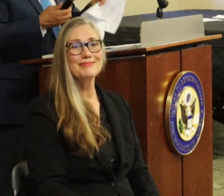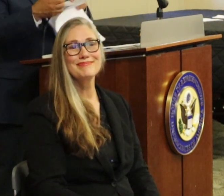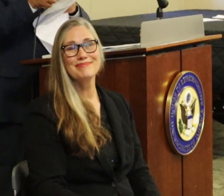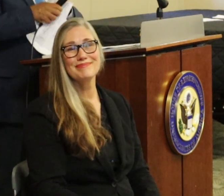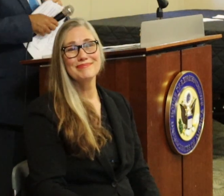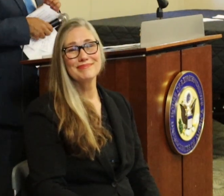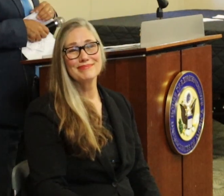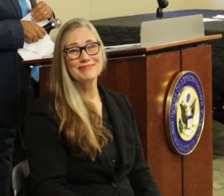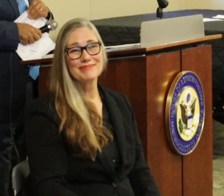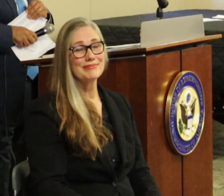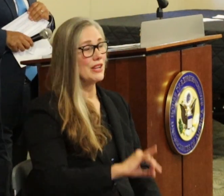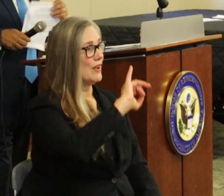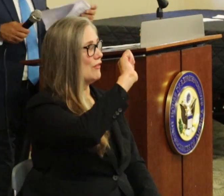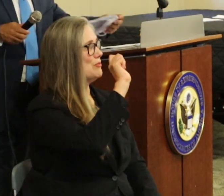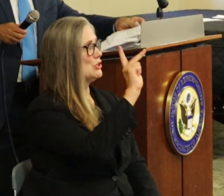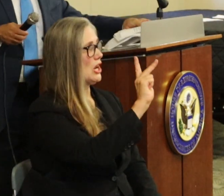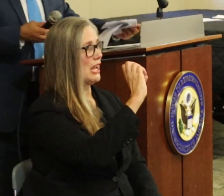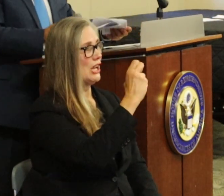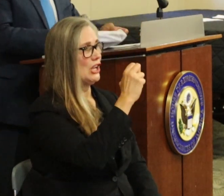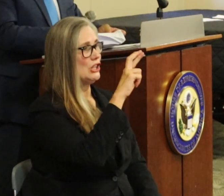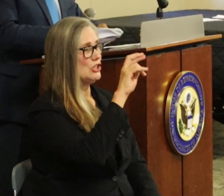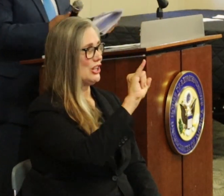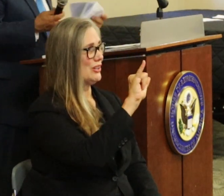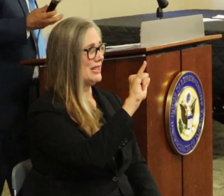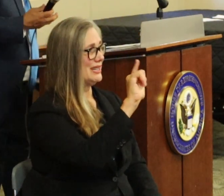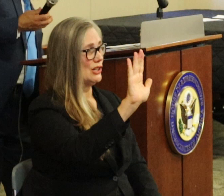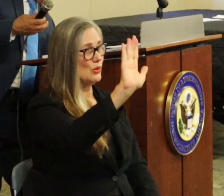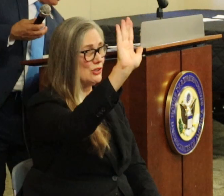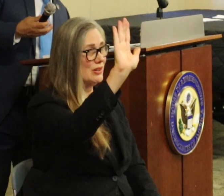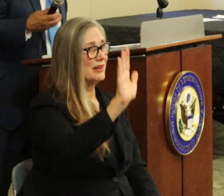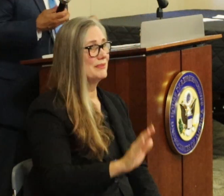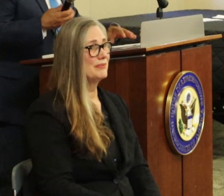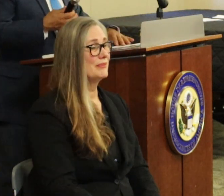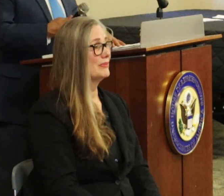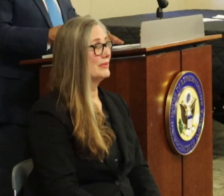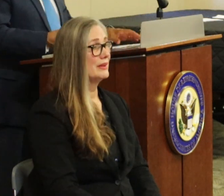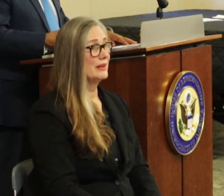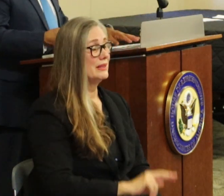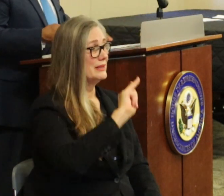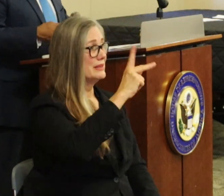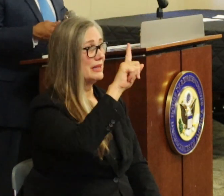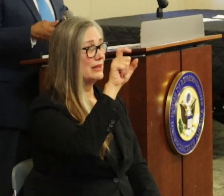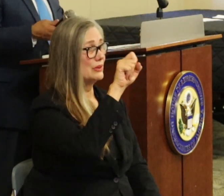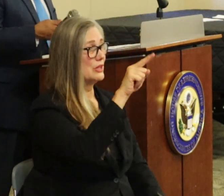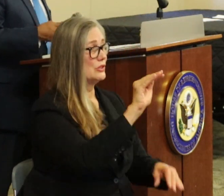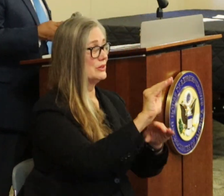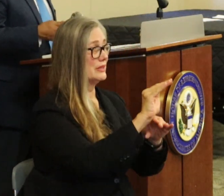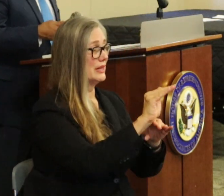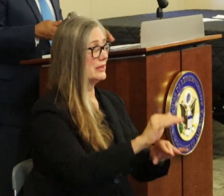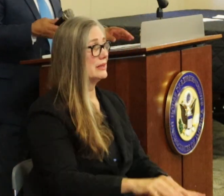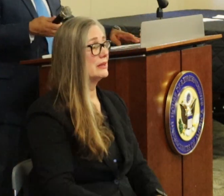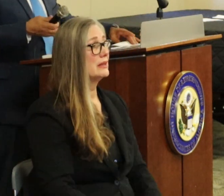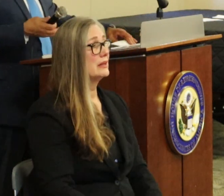for the evening will come from Jack Cherry. Jack, if you could raise your hand, I can pass the mic over to you. And our second question is going to